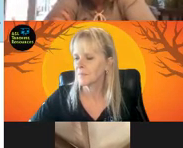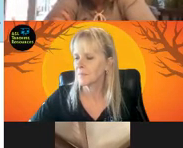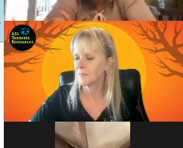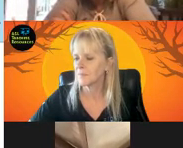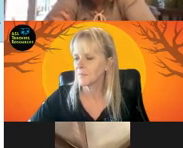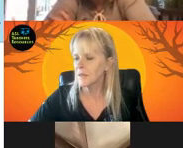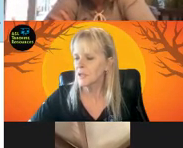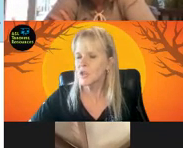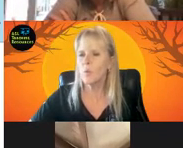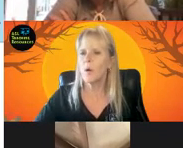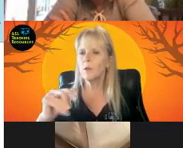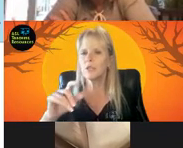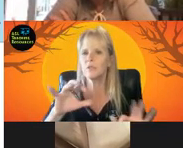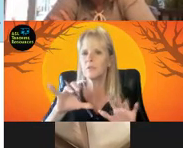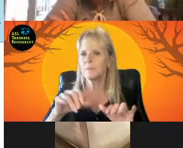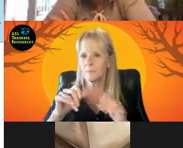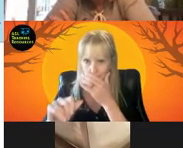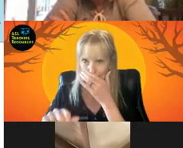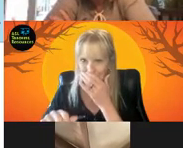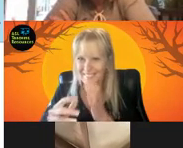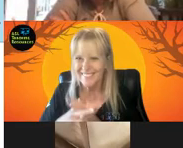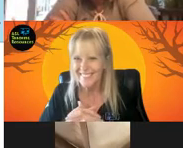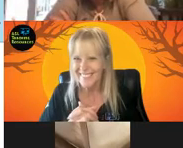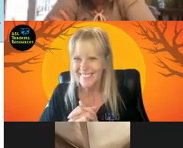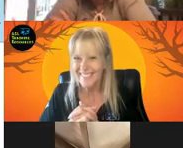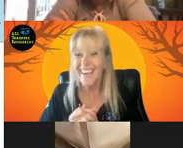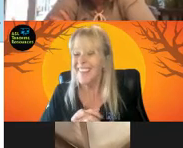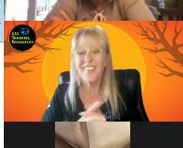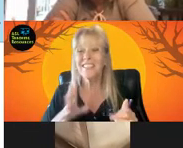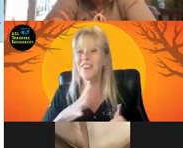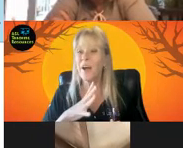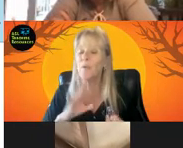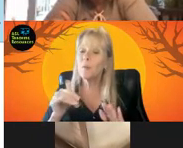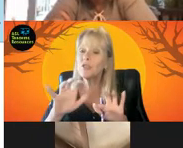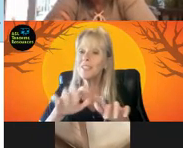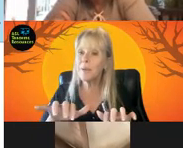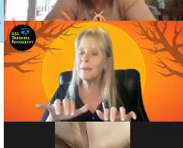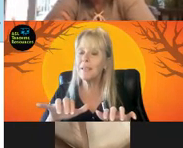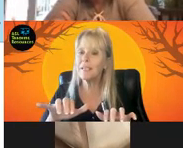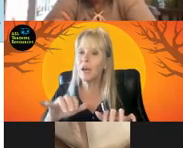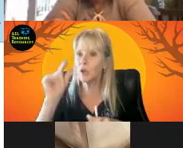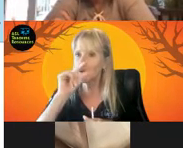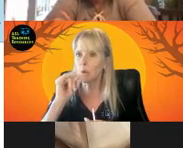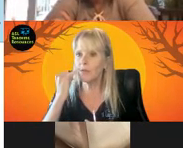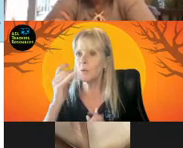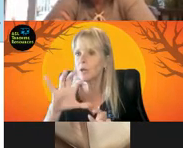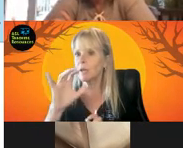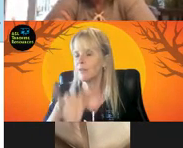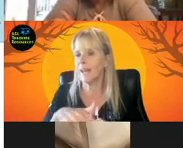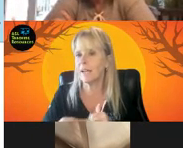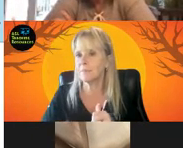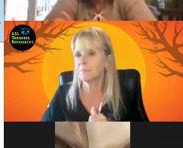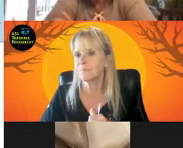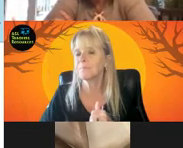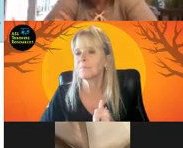skills. So I know that doesn't really have anything to do with Christmas. that's fine. What would you type in Google if you were looking